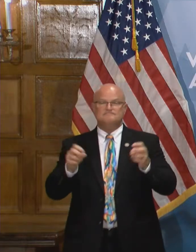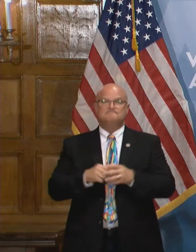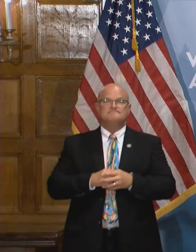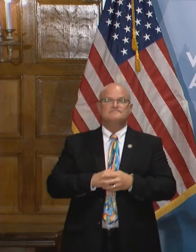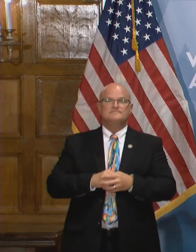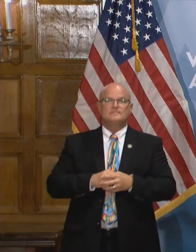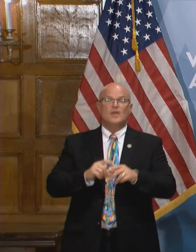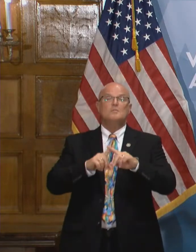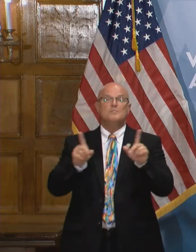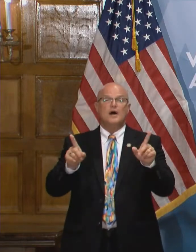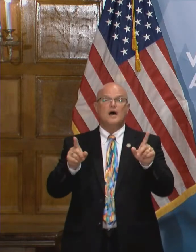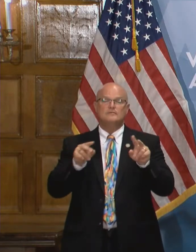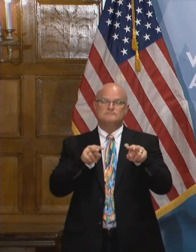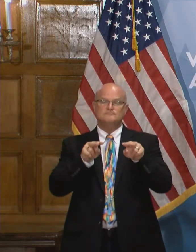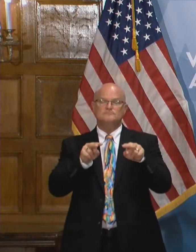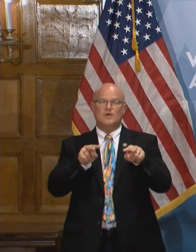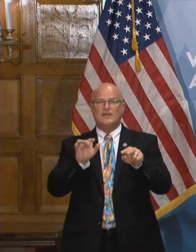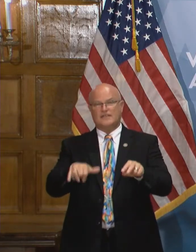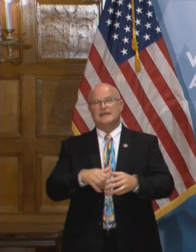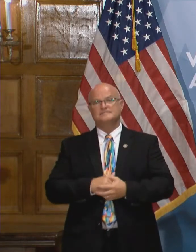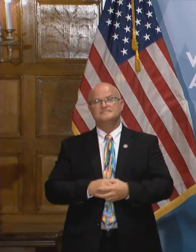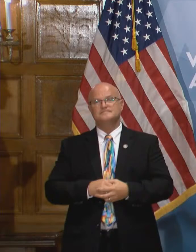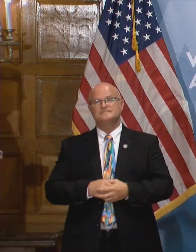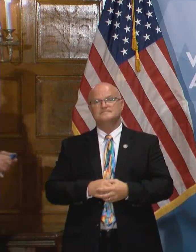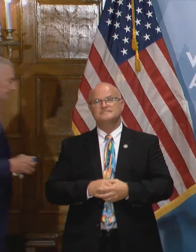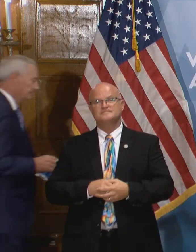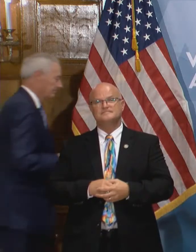one in effect. But we continue to monitor that.